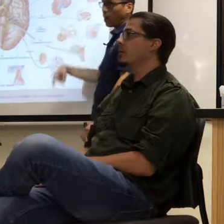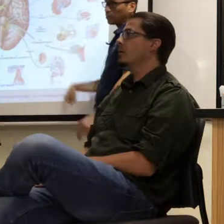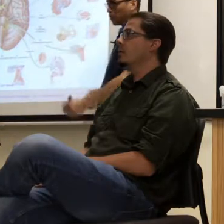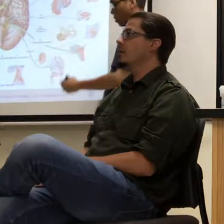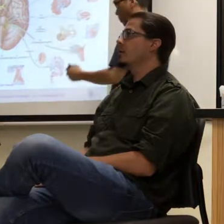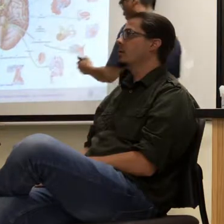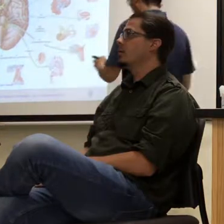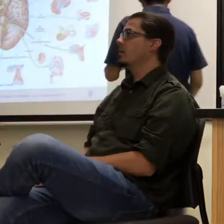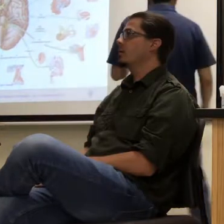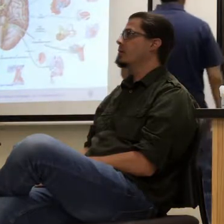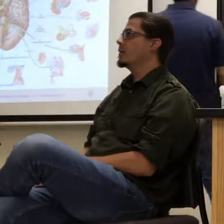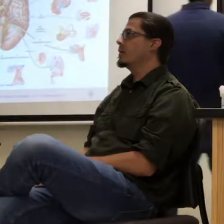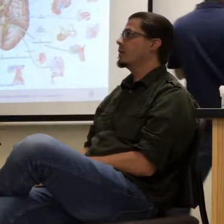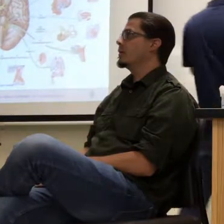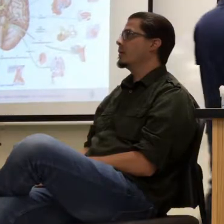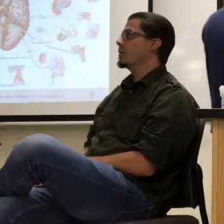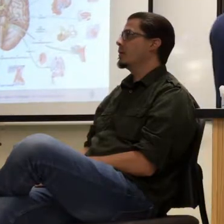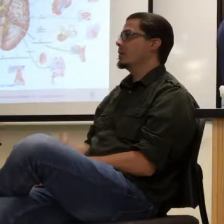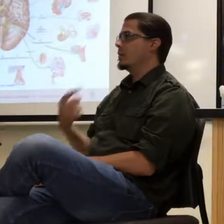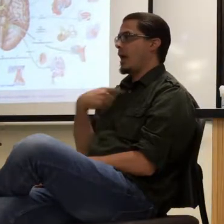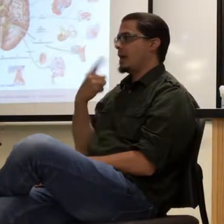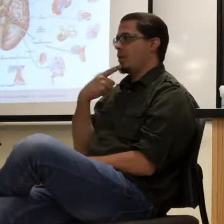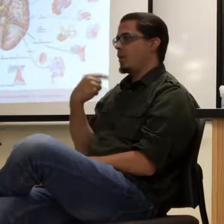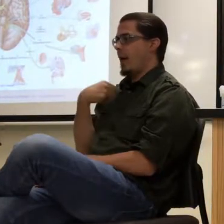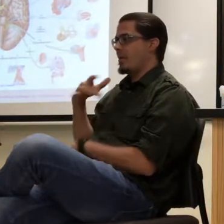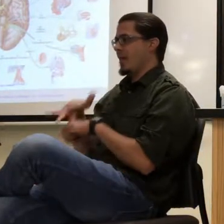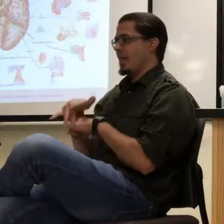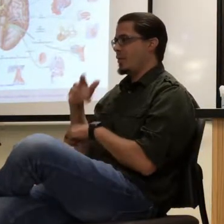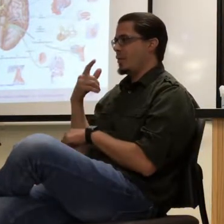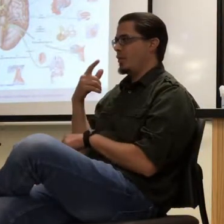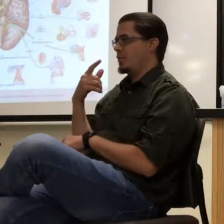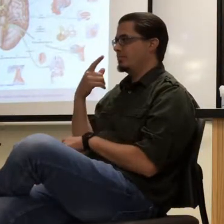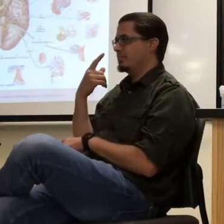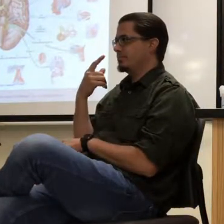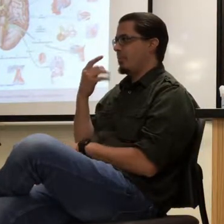you're required to know both. Study, name,